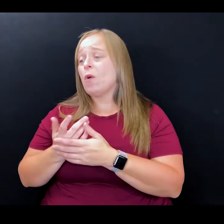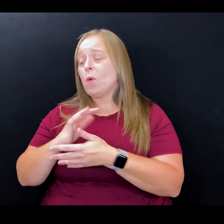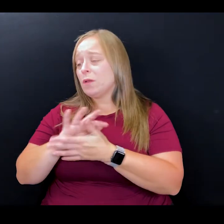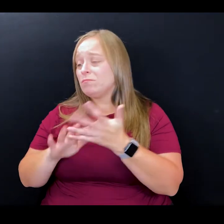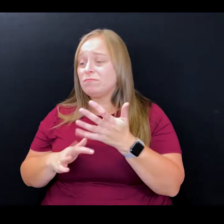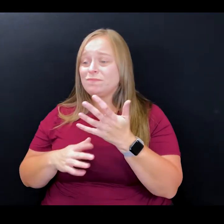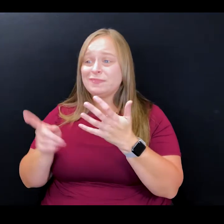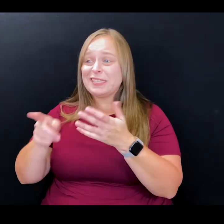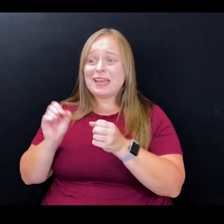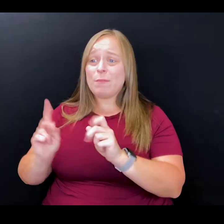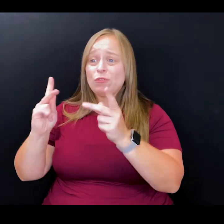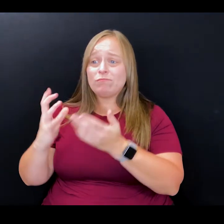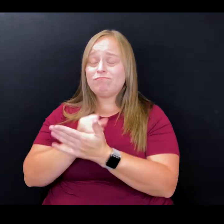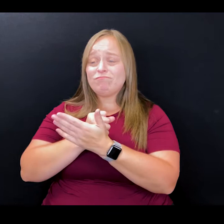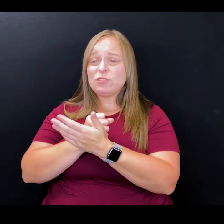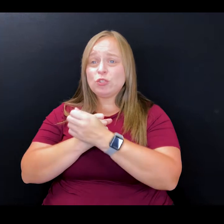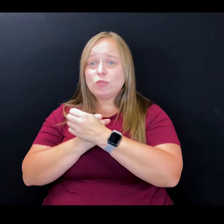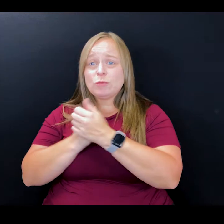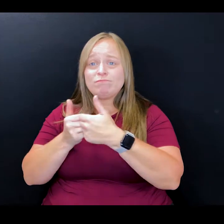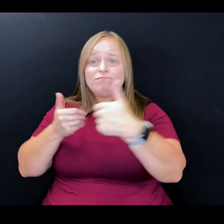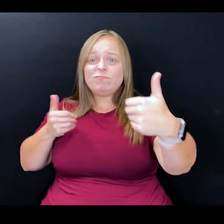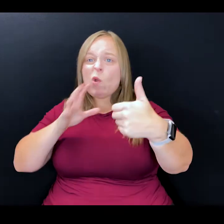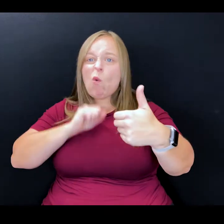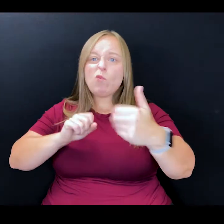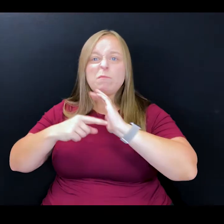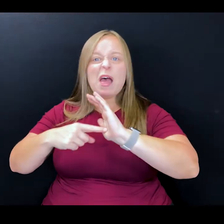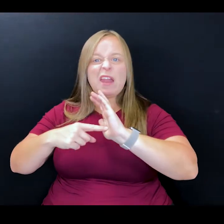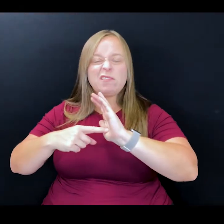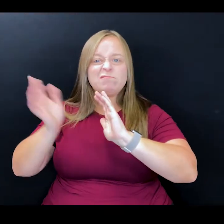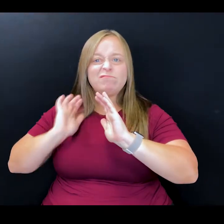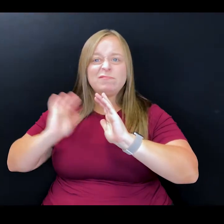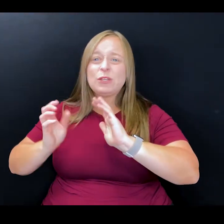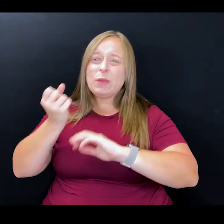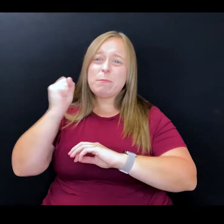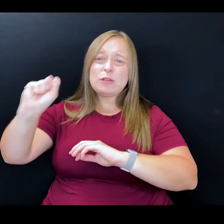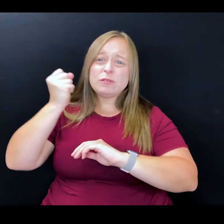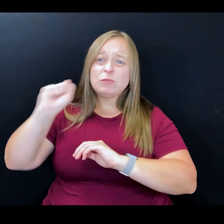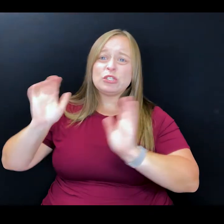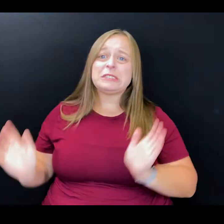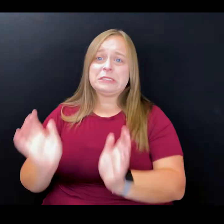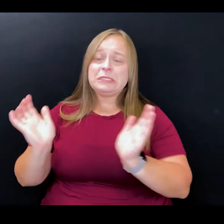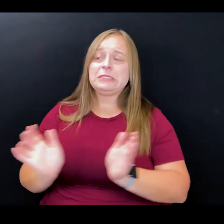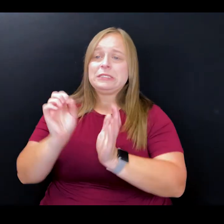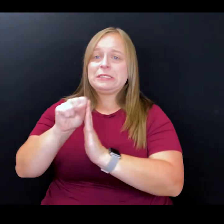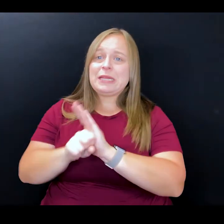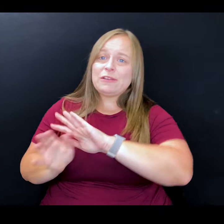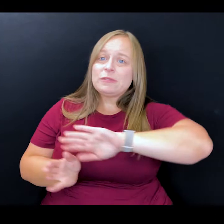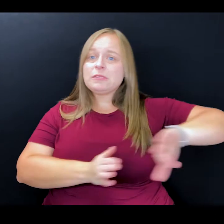So this is an opportunity to get away from the old model. And we have been pushing the state to get away from